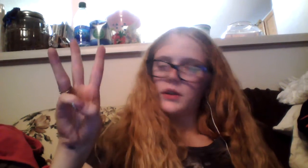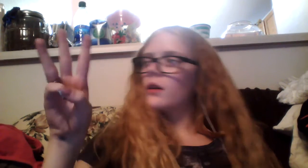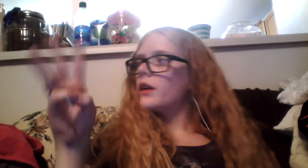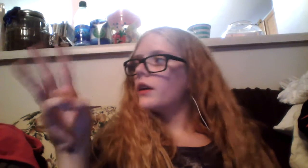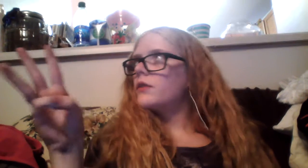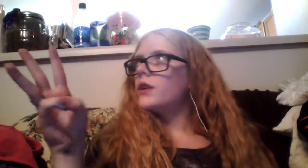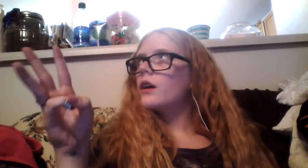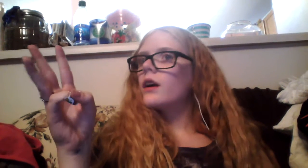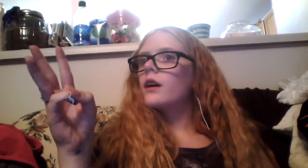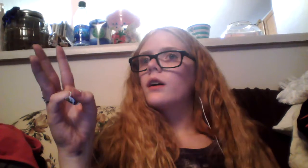go.